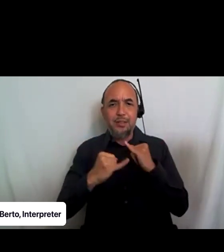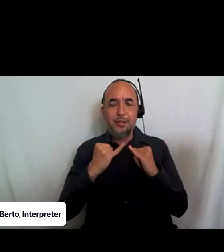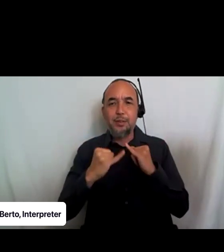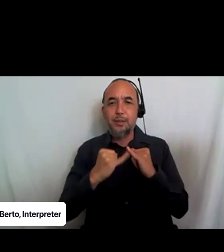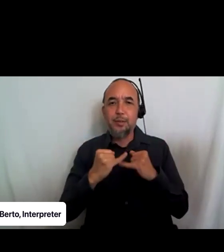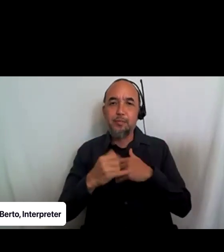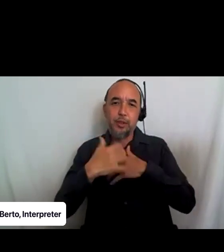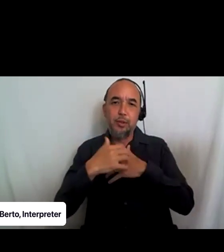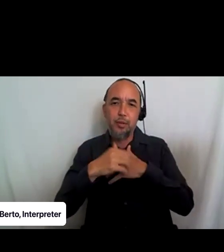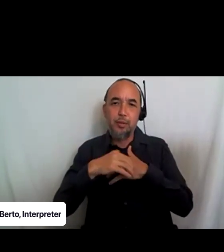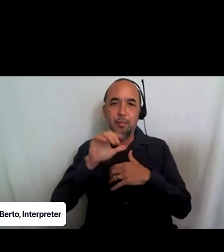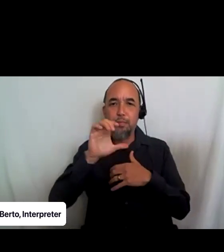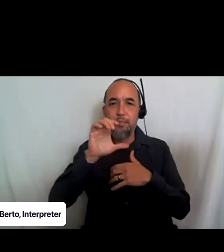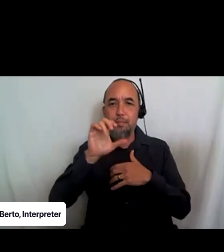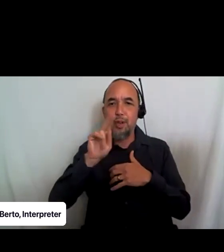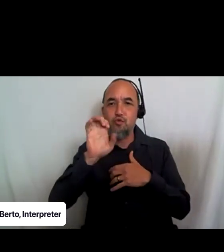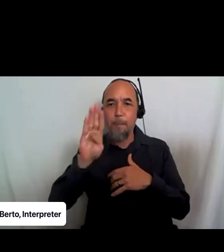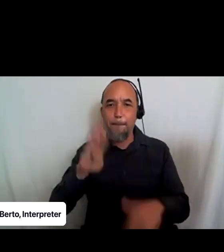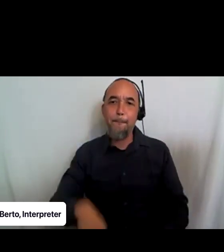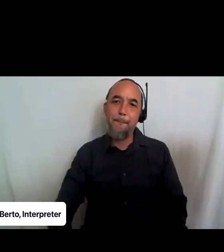Okay. So,